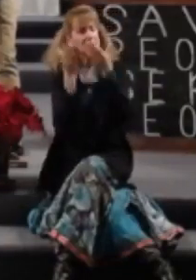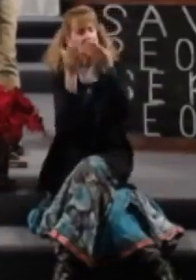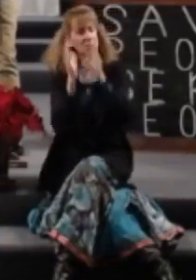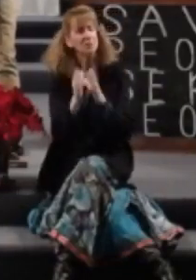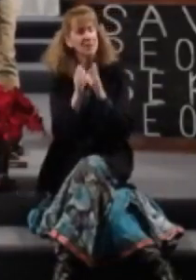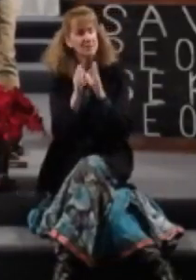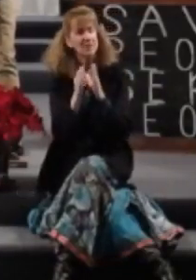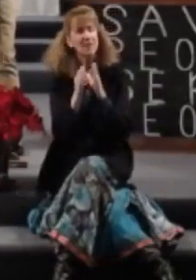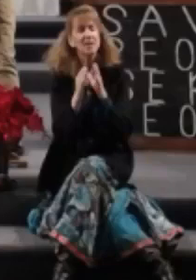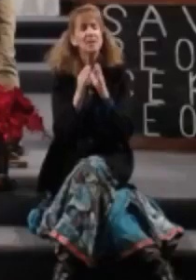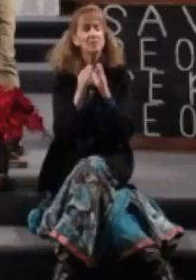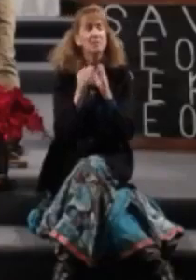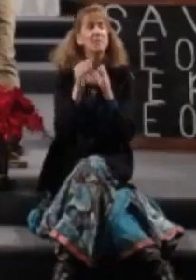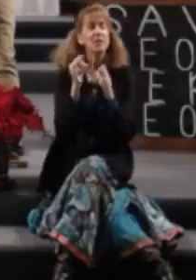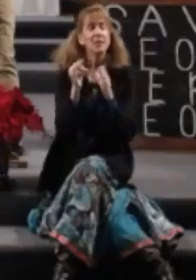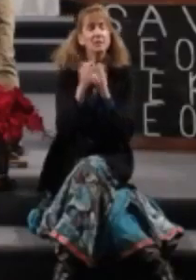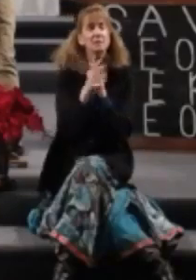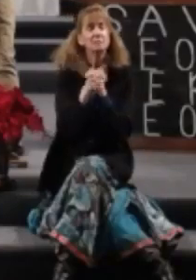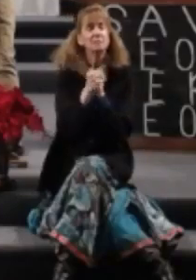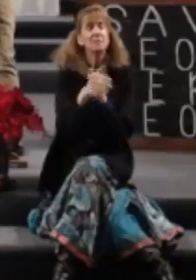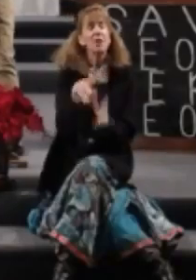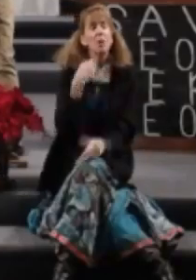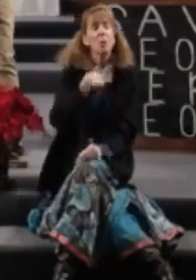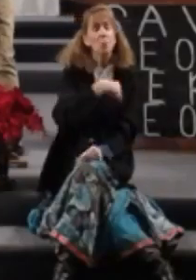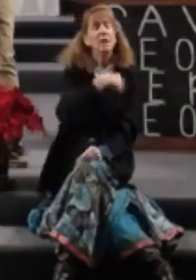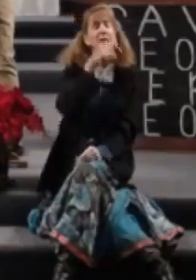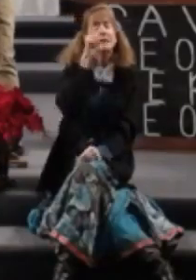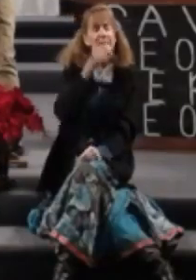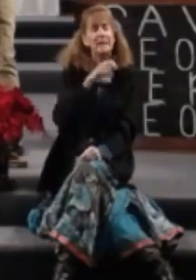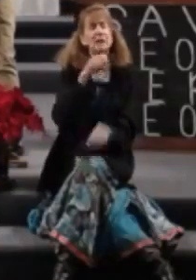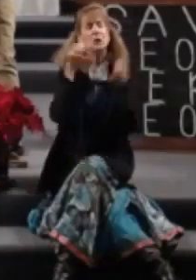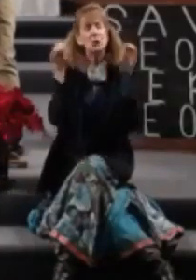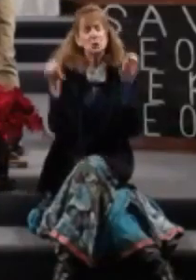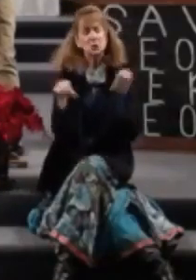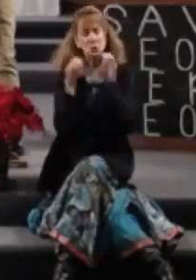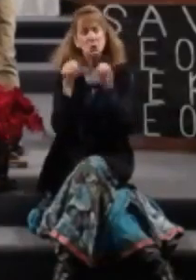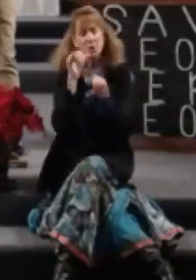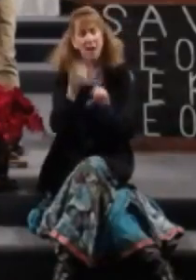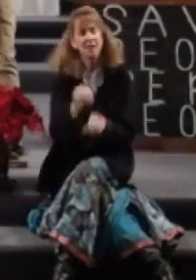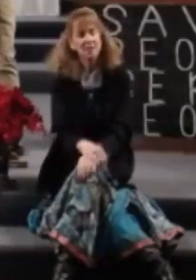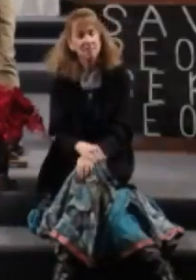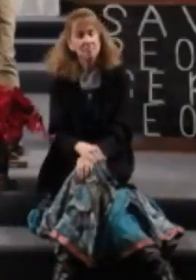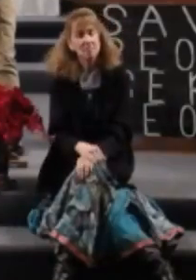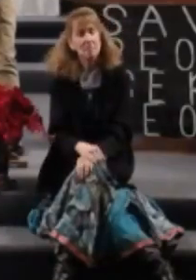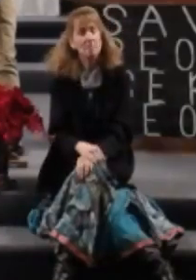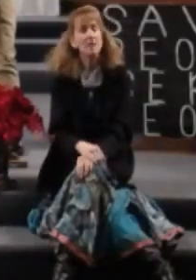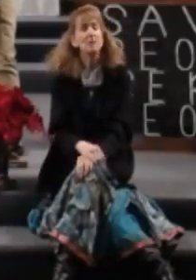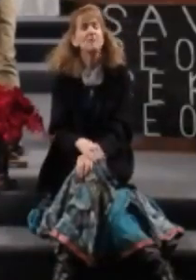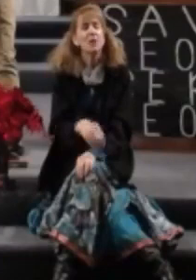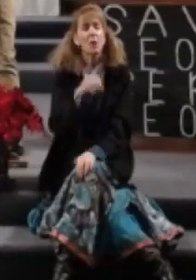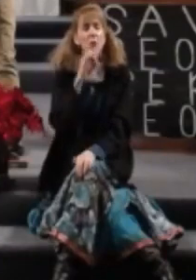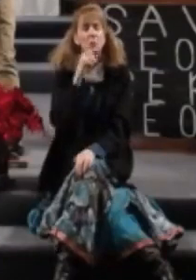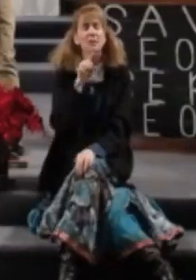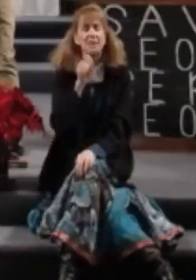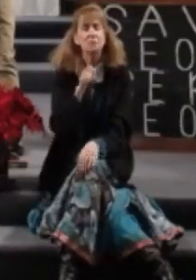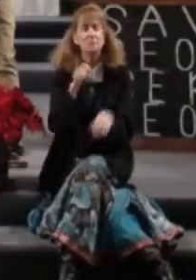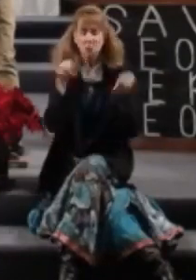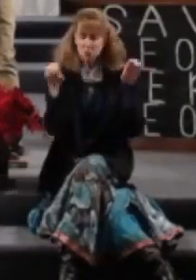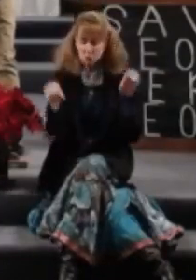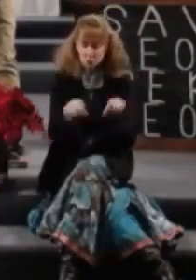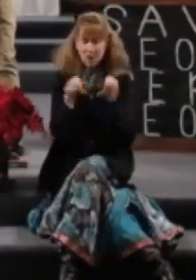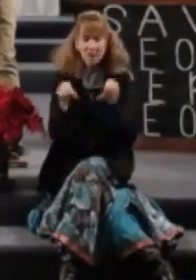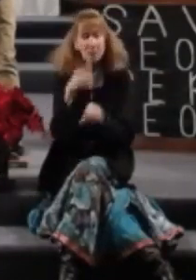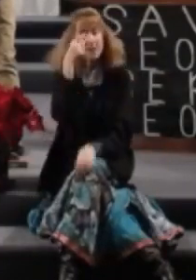see needs to be done in the church, we need to do it. We don't need to be asked. We don't need to be told. We just need to do it,